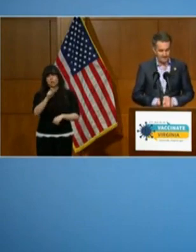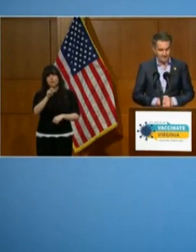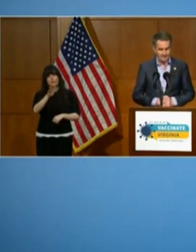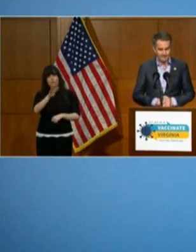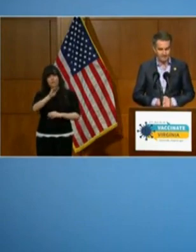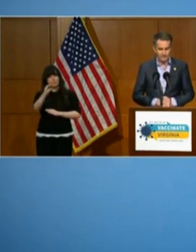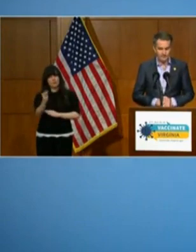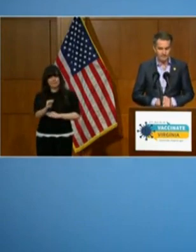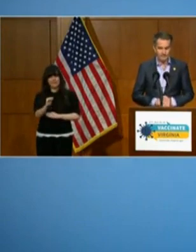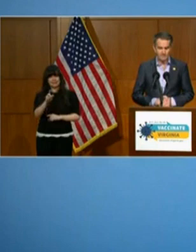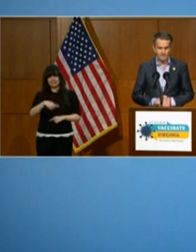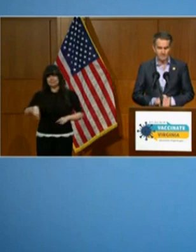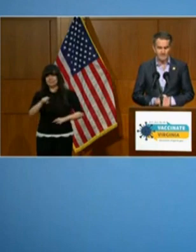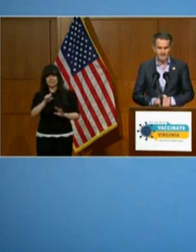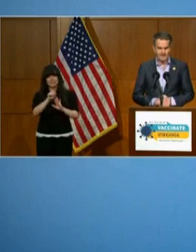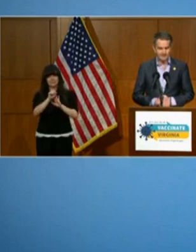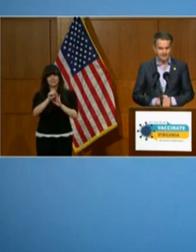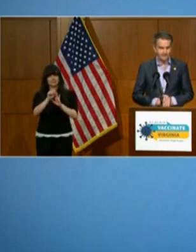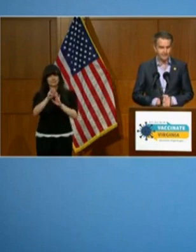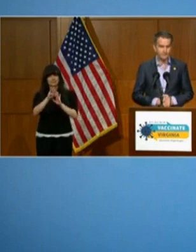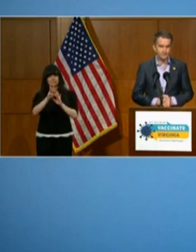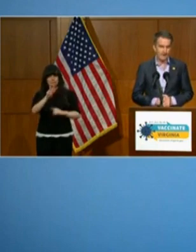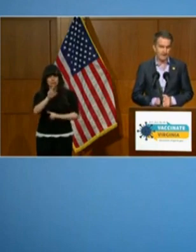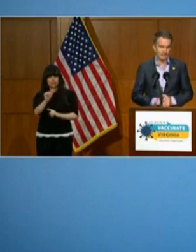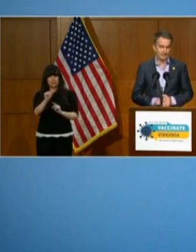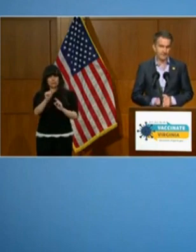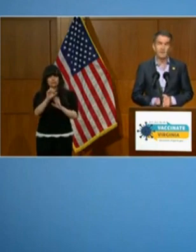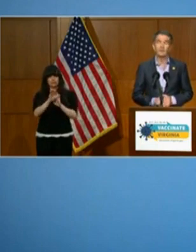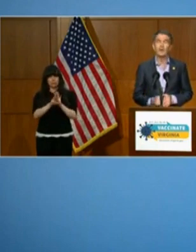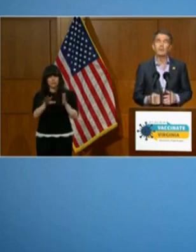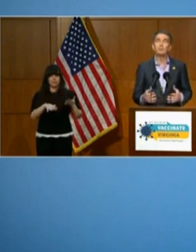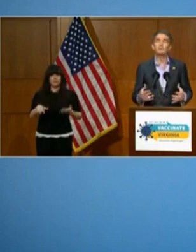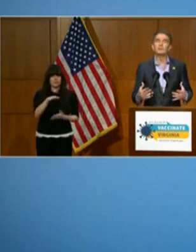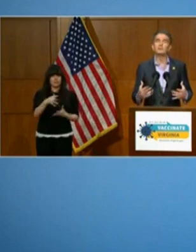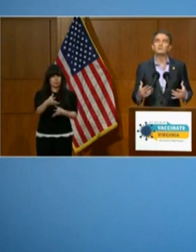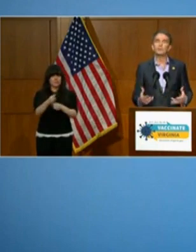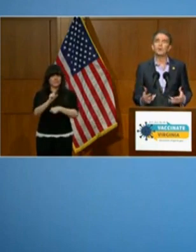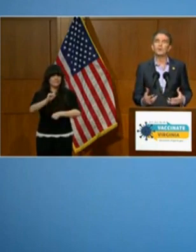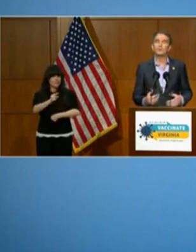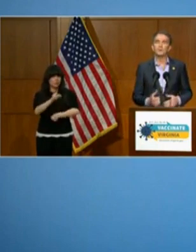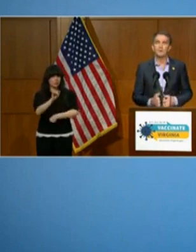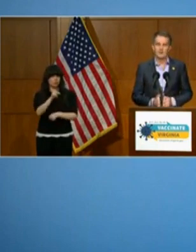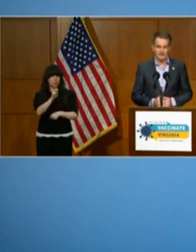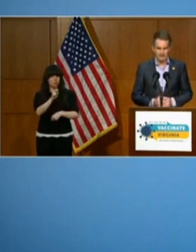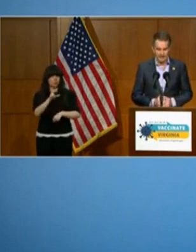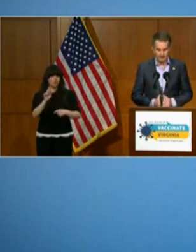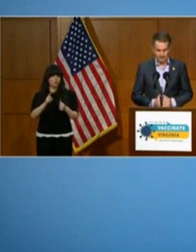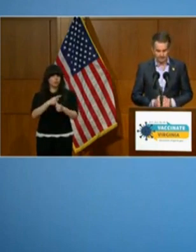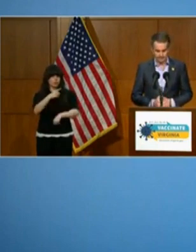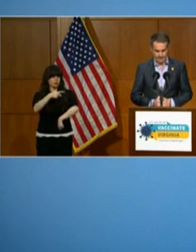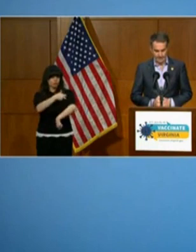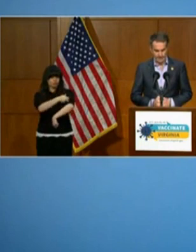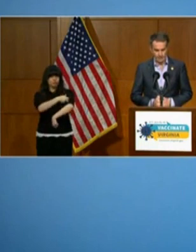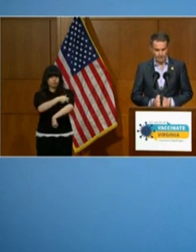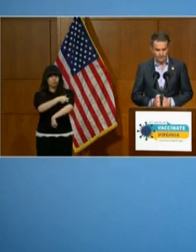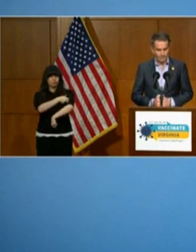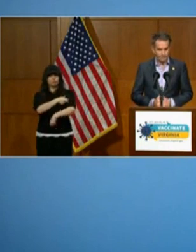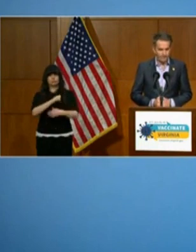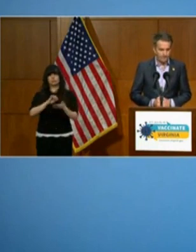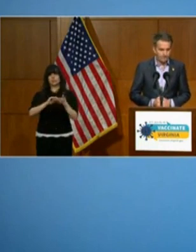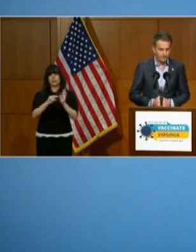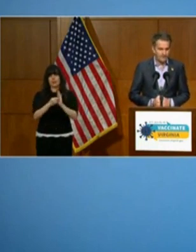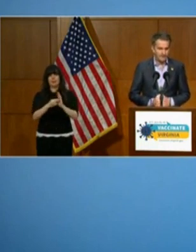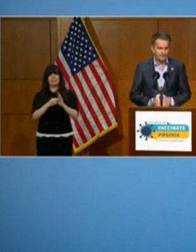12.4% of Virginians have received at least their first shot. That puts us 12th in the nation. We're the